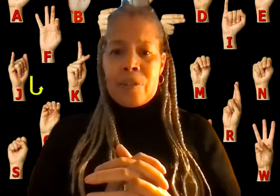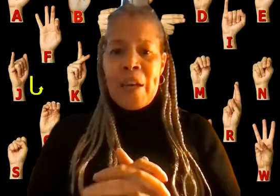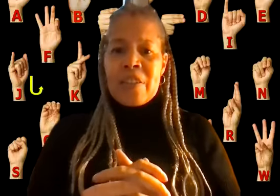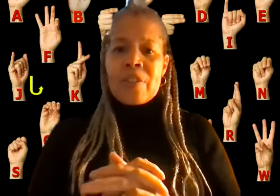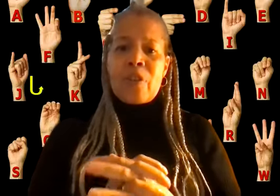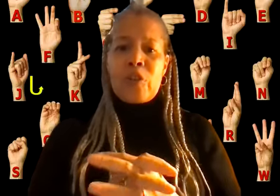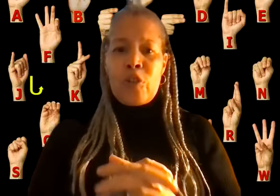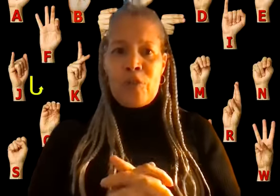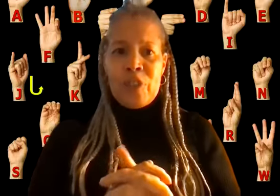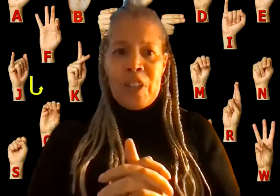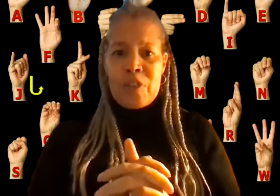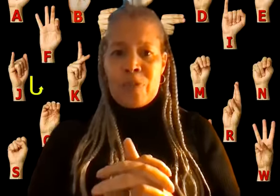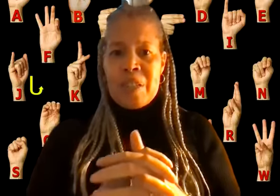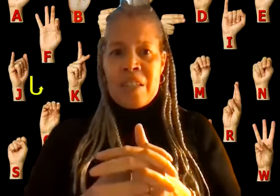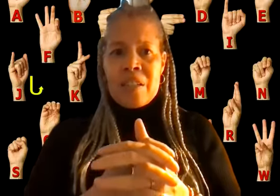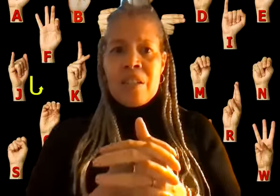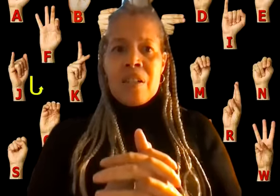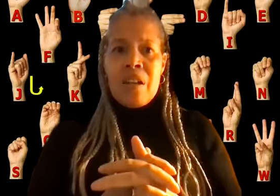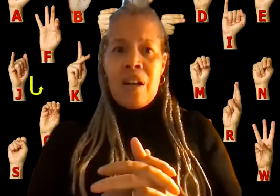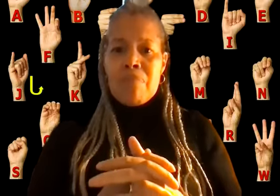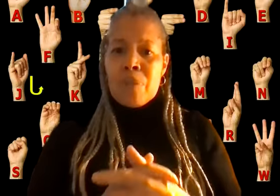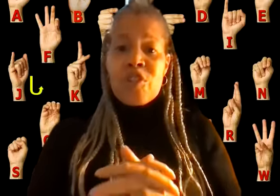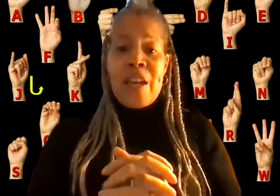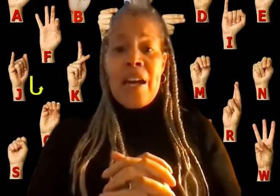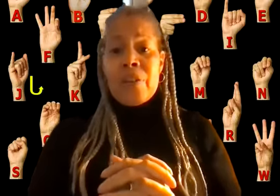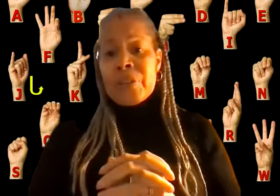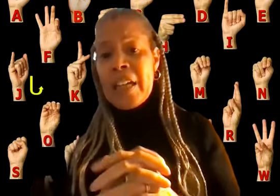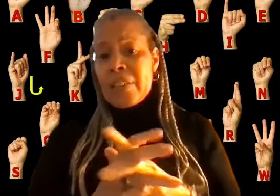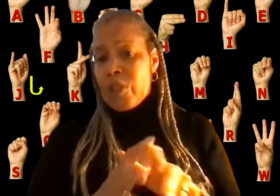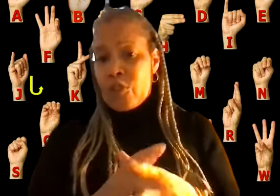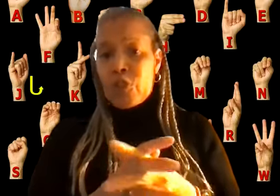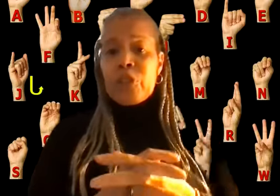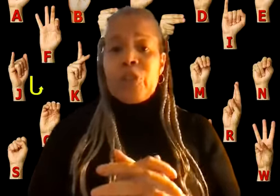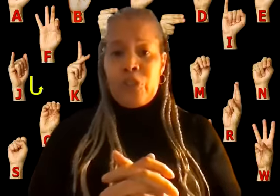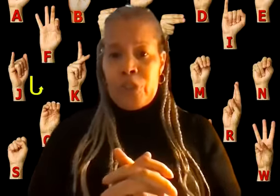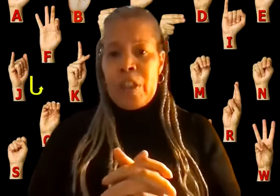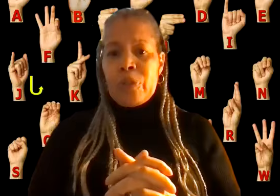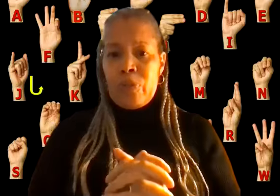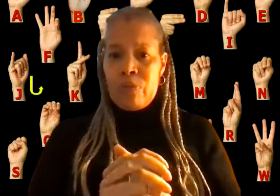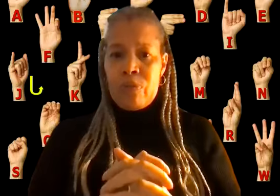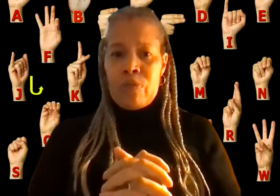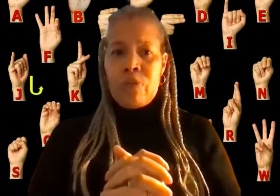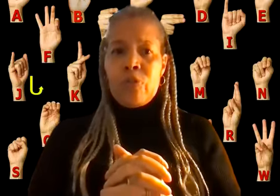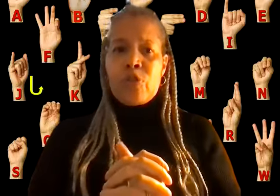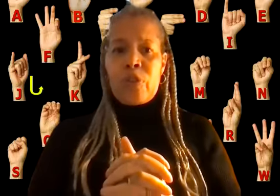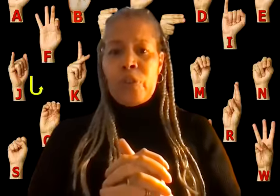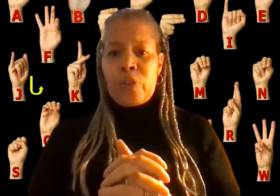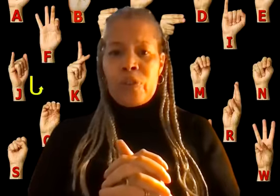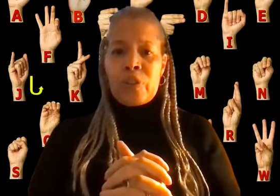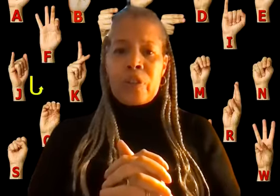space so that you don't feel like you're being, um, mushed down or kind of controlled. You're able to use your, your, your,